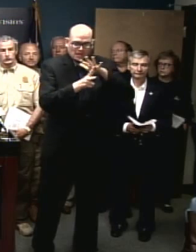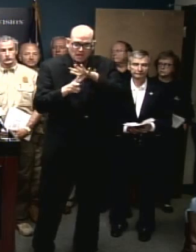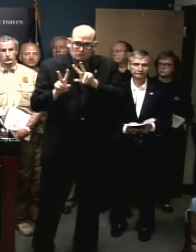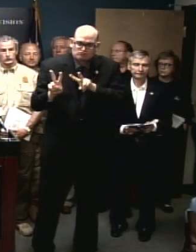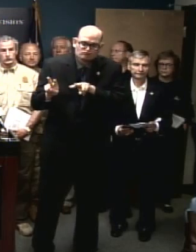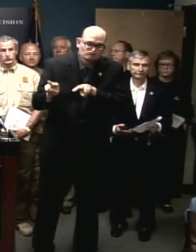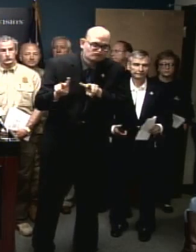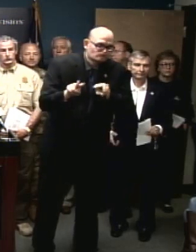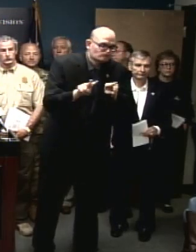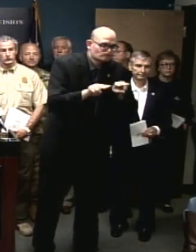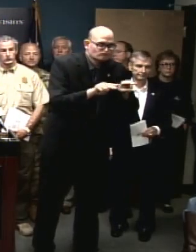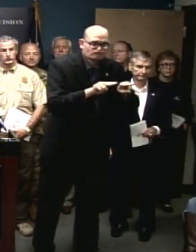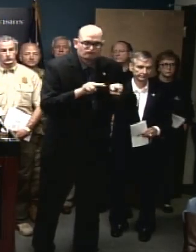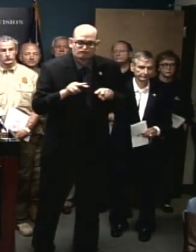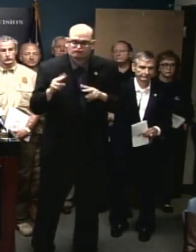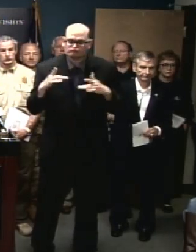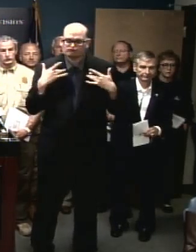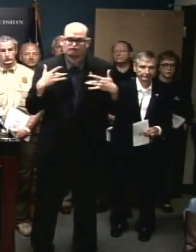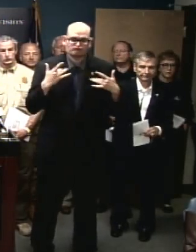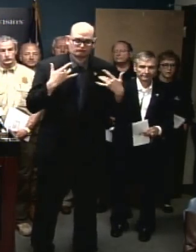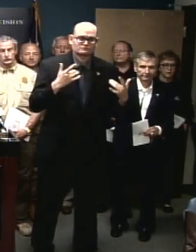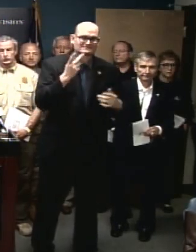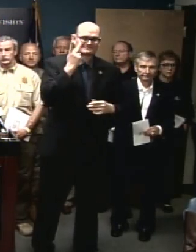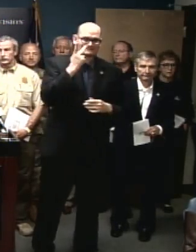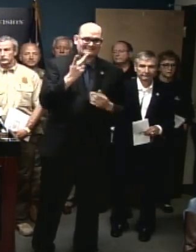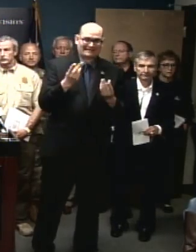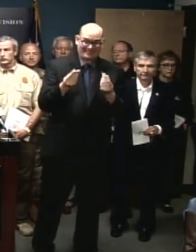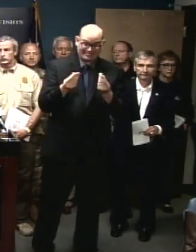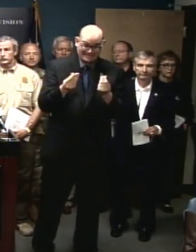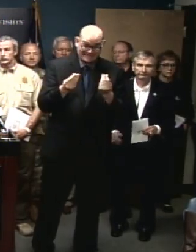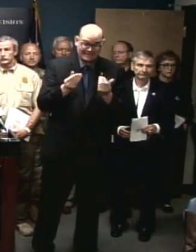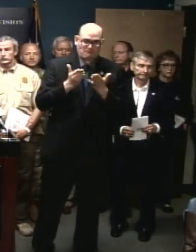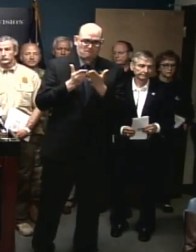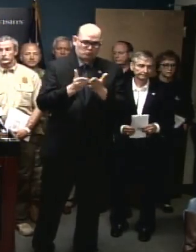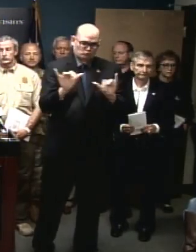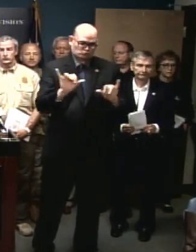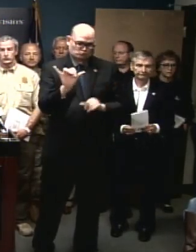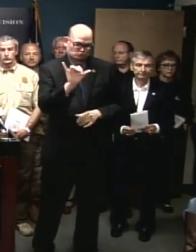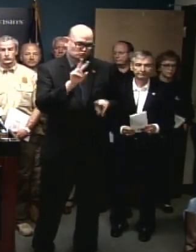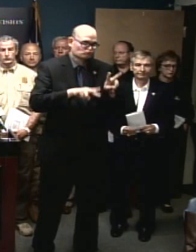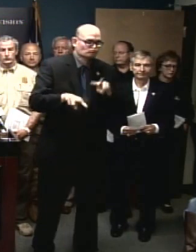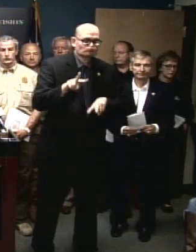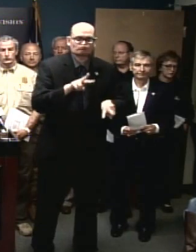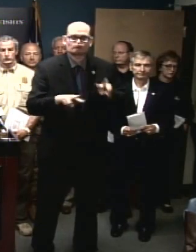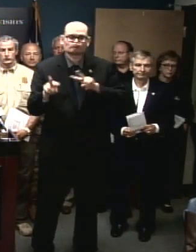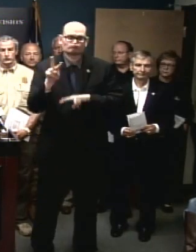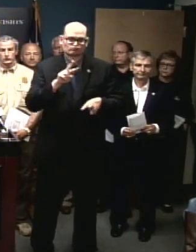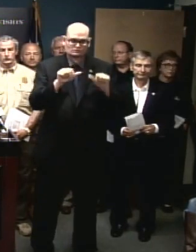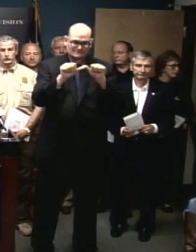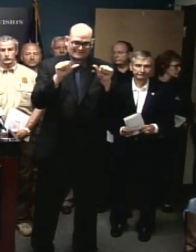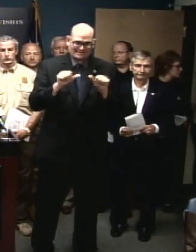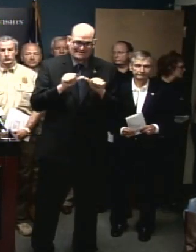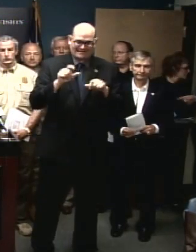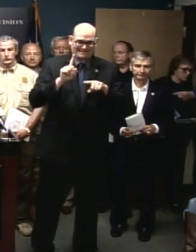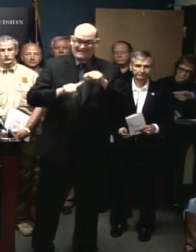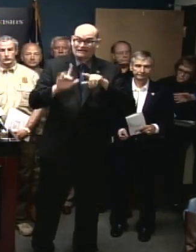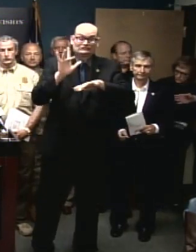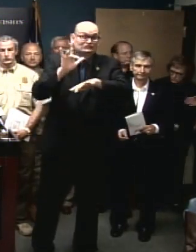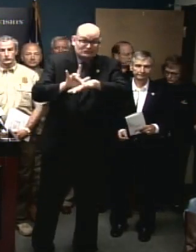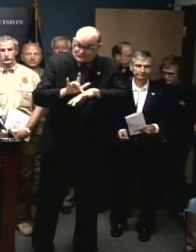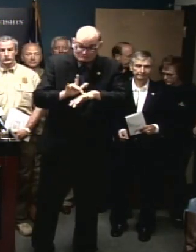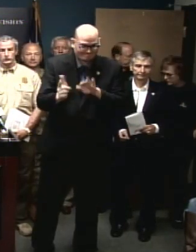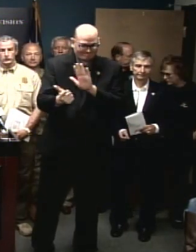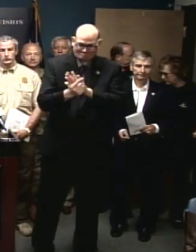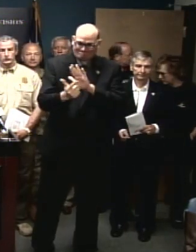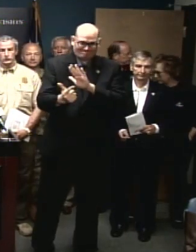get and see things by land as well as by boat in some cases. There's still some areas we still can't get into, but I think we can give you a little